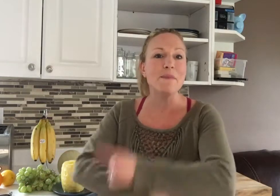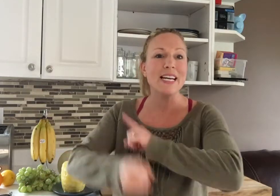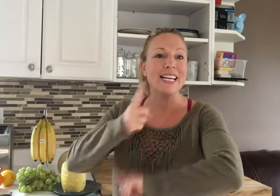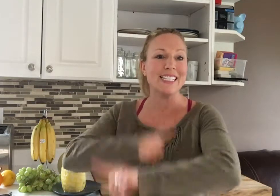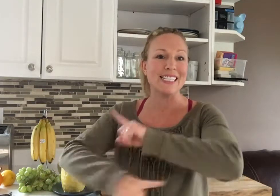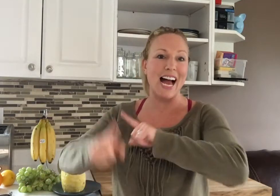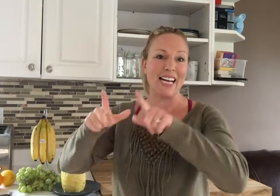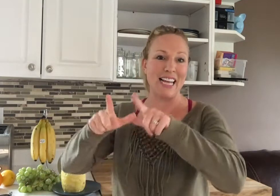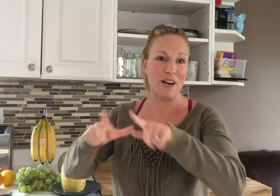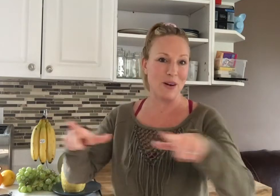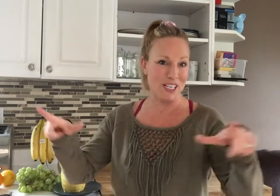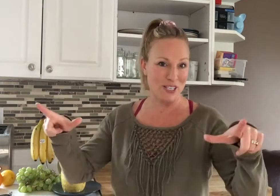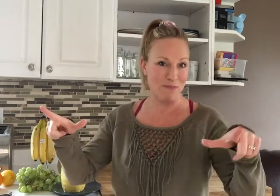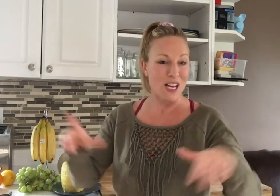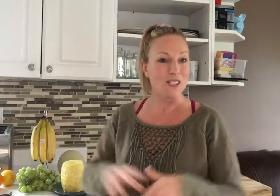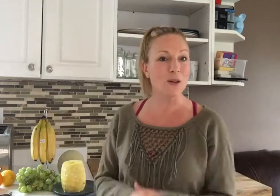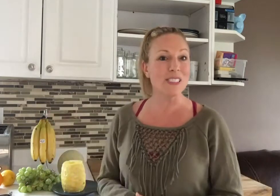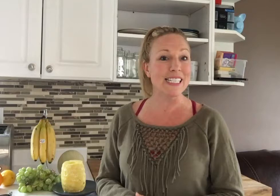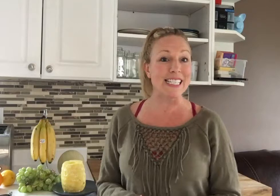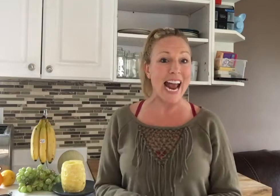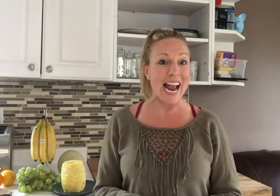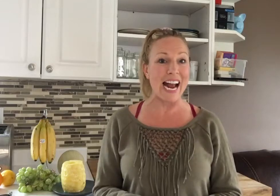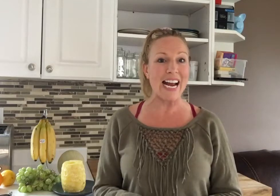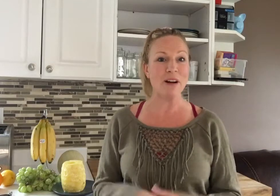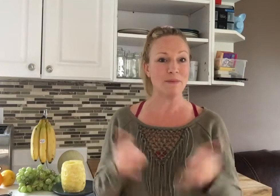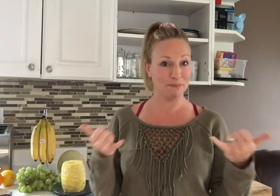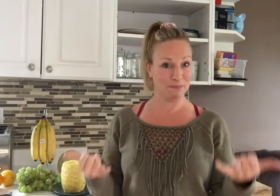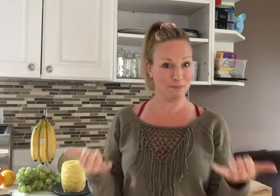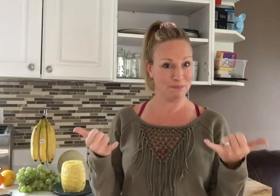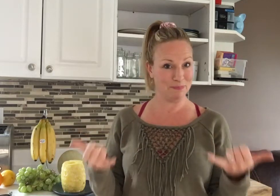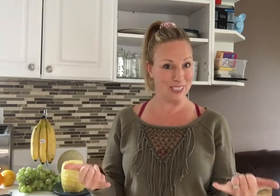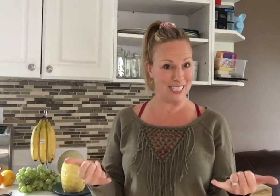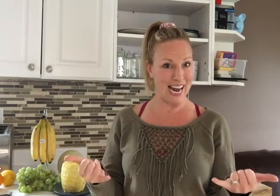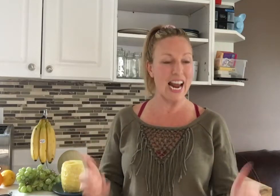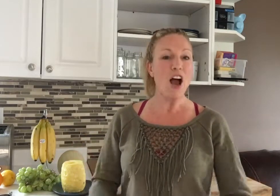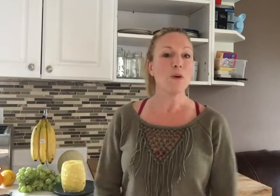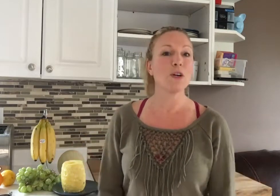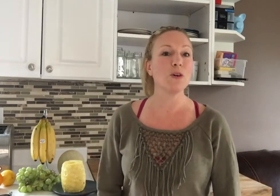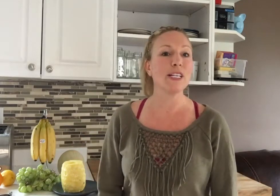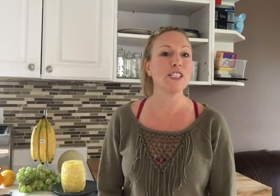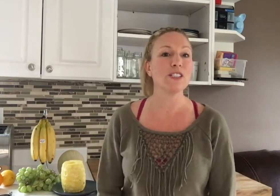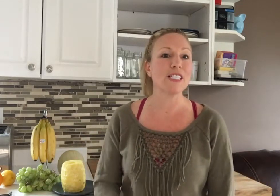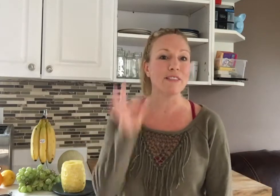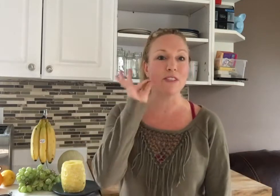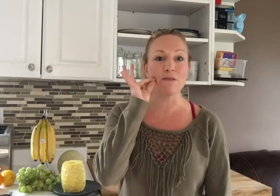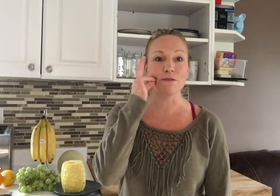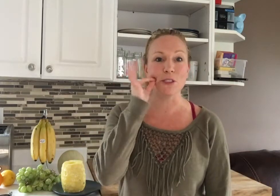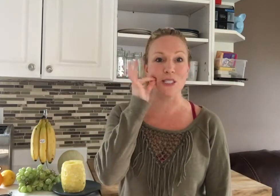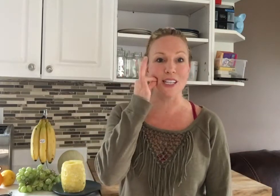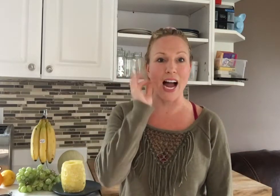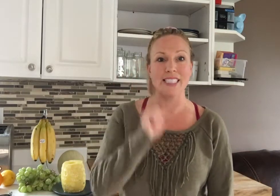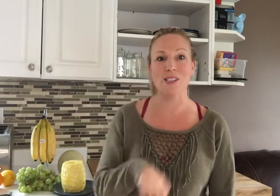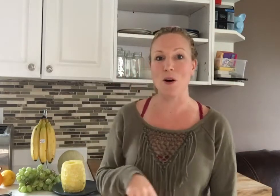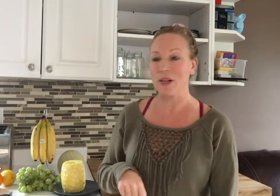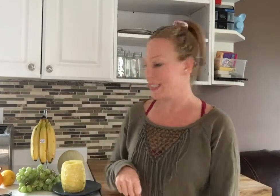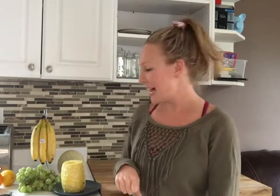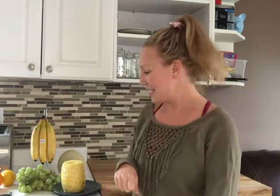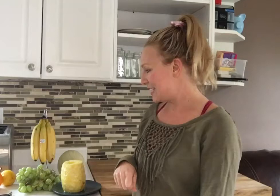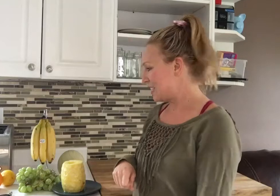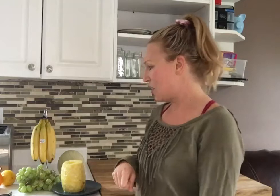baby sign language. So today we're going to learn different fruit signs. So let's